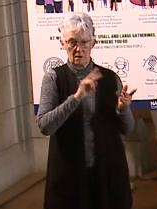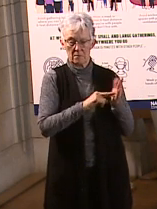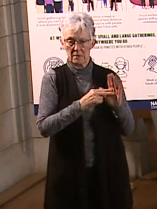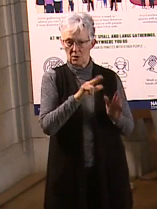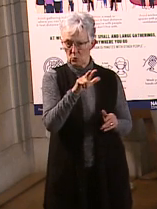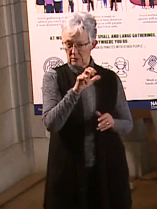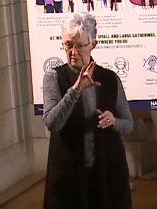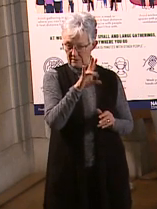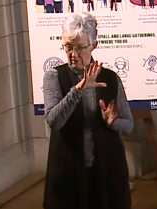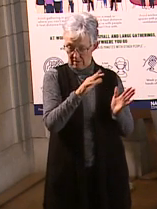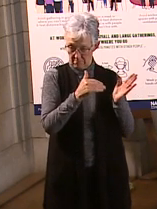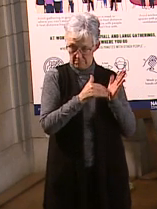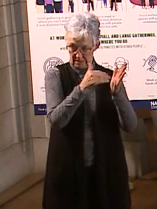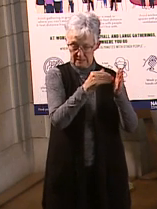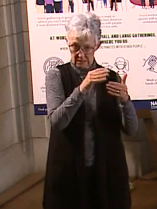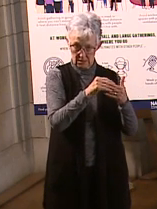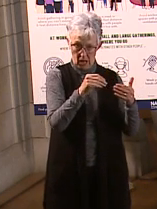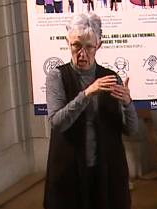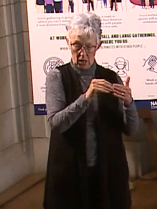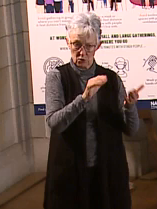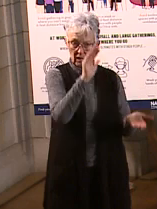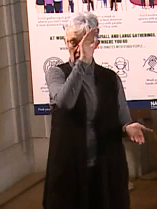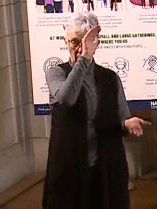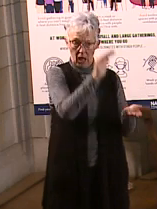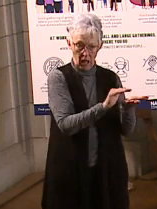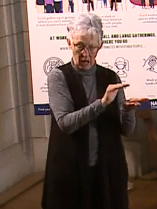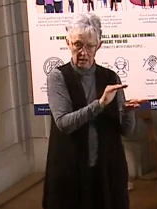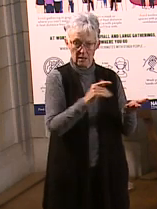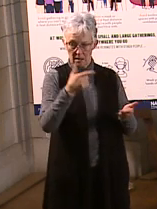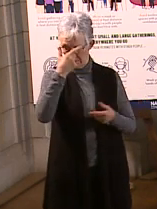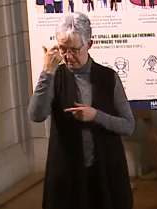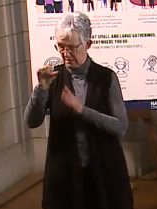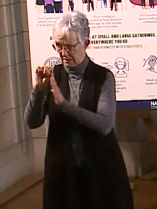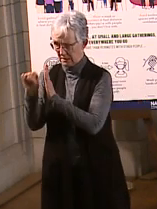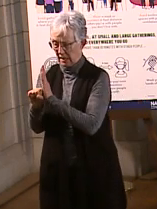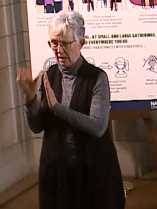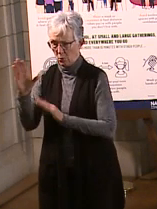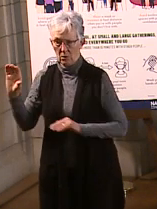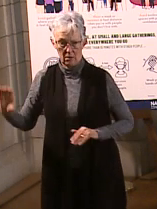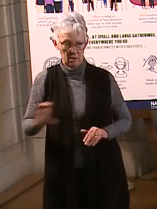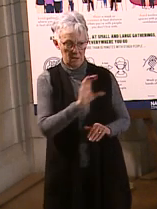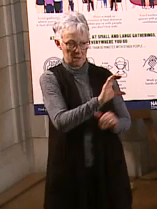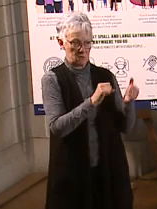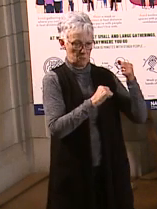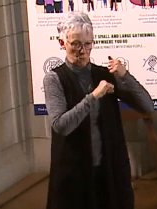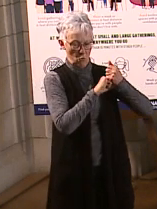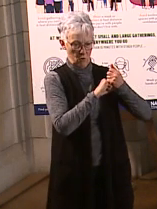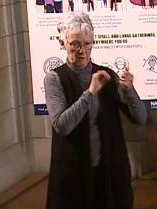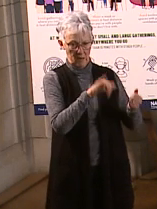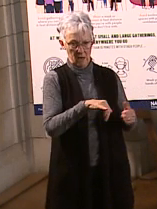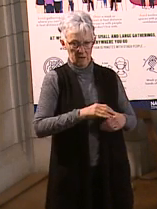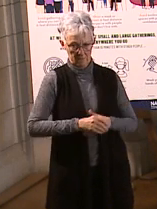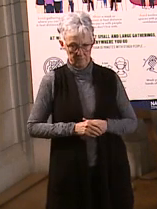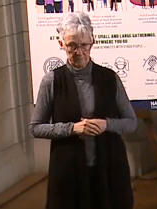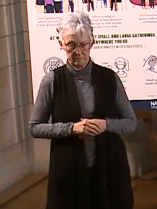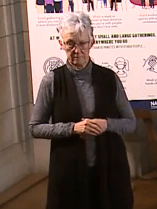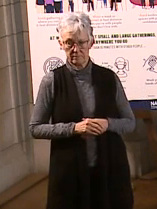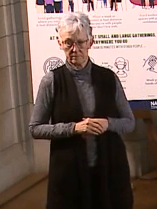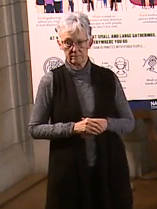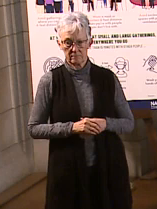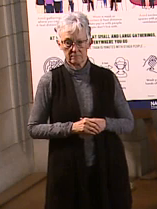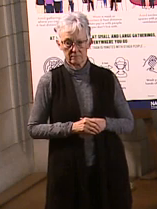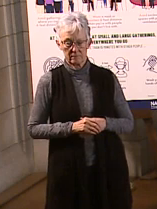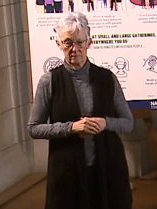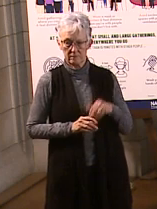in property tax relief, as well as codifying the $275 million we have in the Property Tax Credit Relief Fund. In my